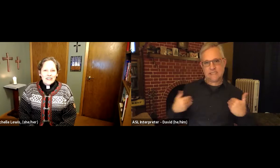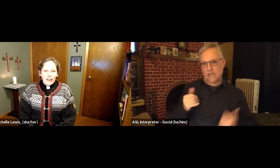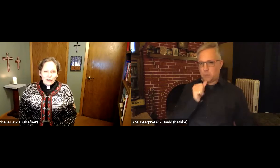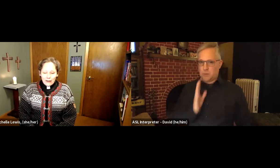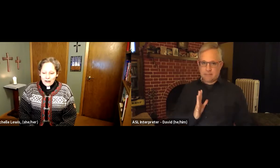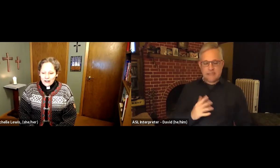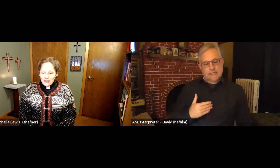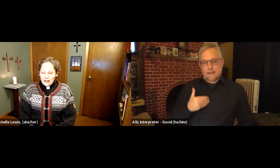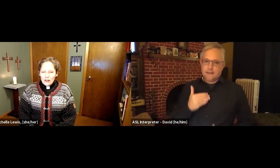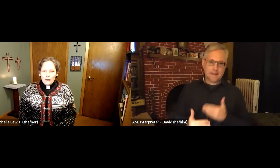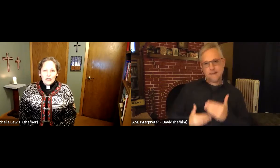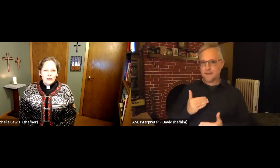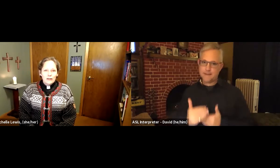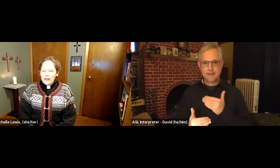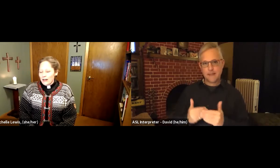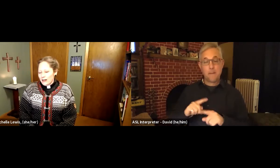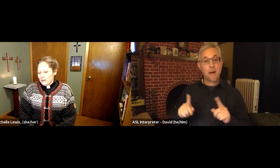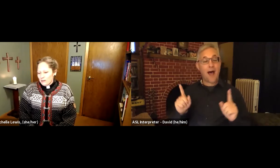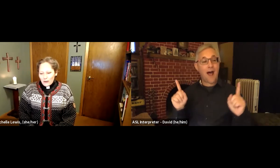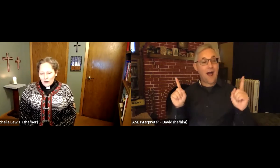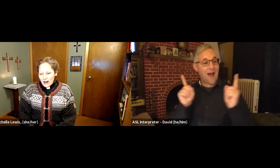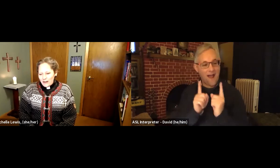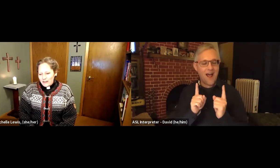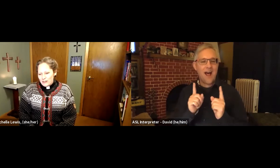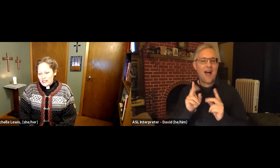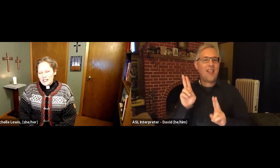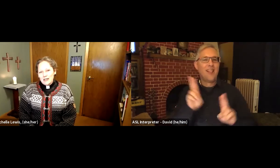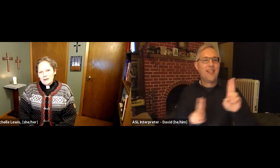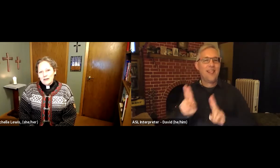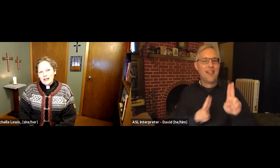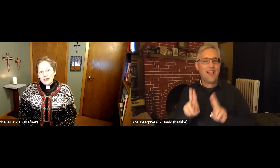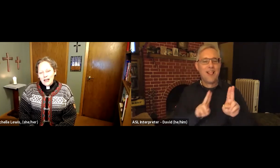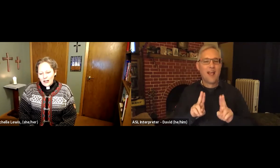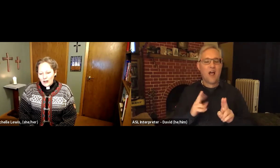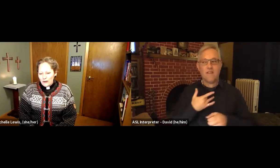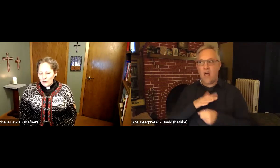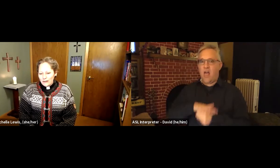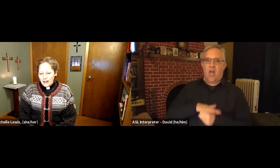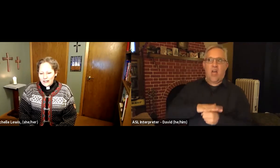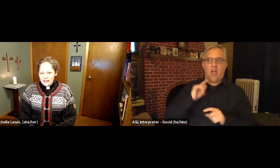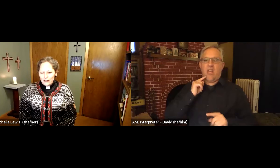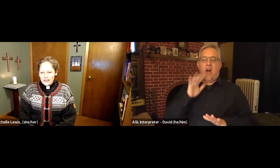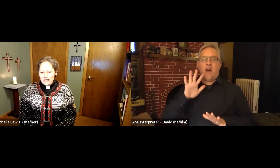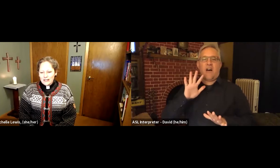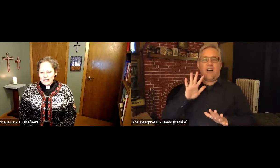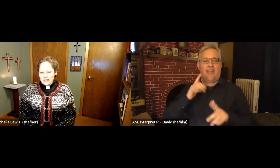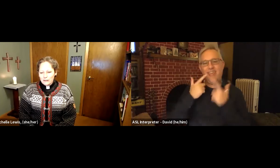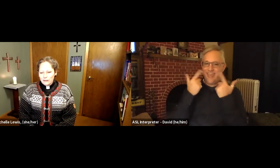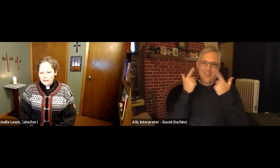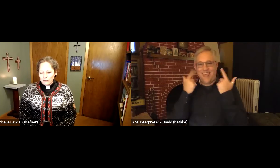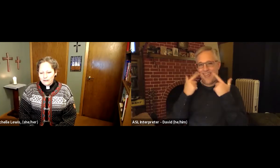and together we could blow off some steam and let go of that